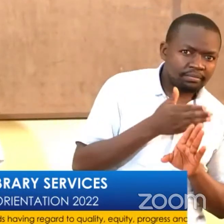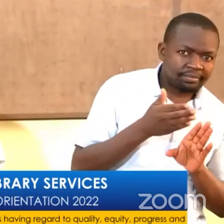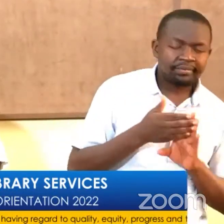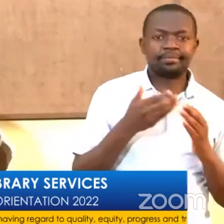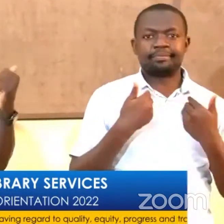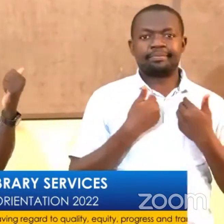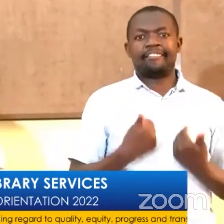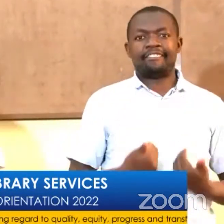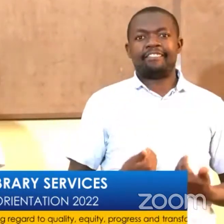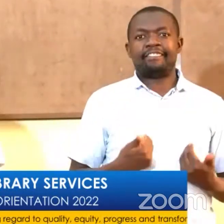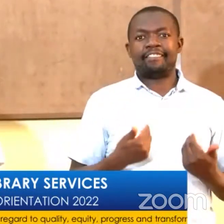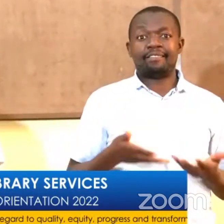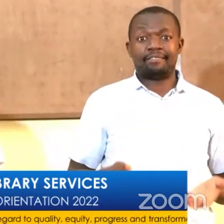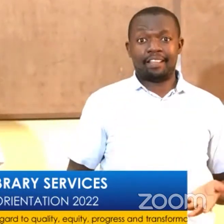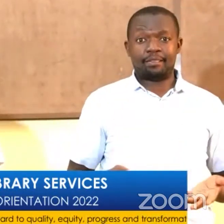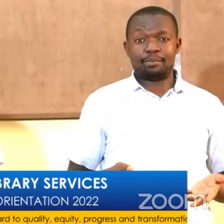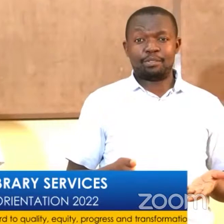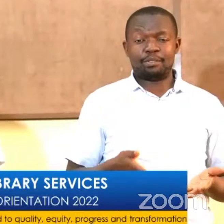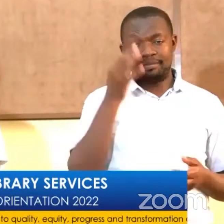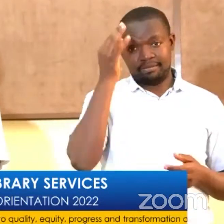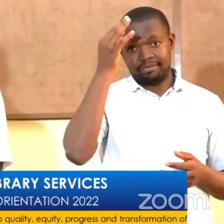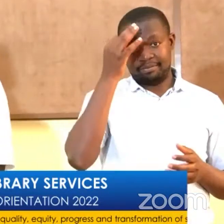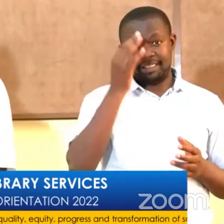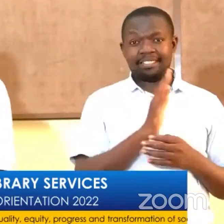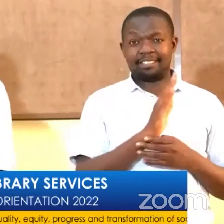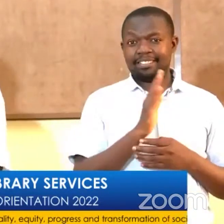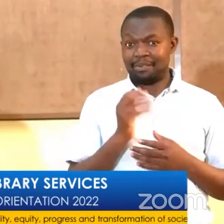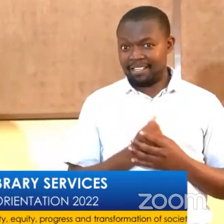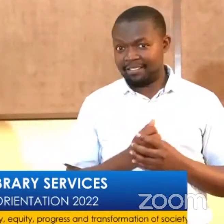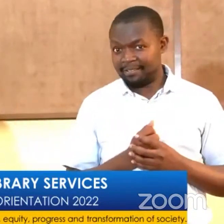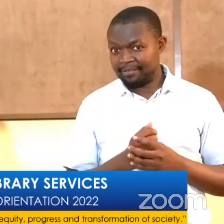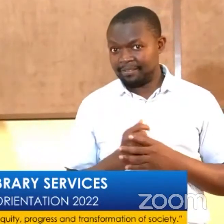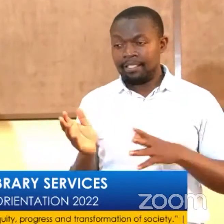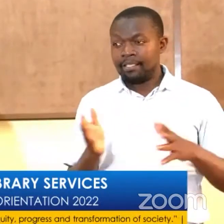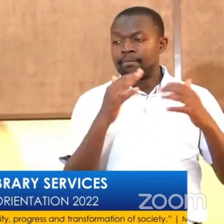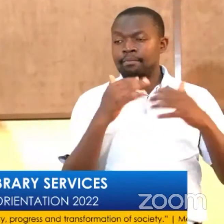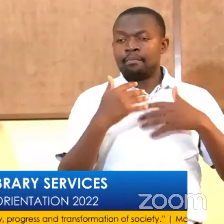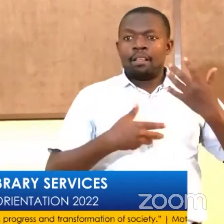available at the faculty library. Having said all that,